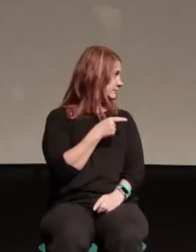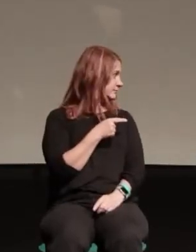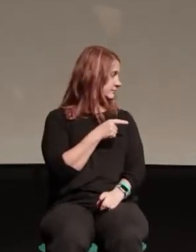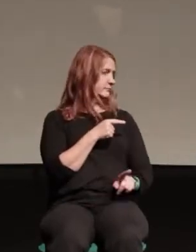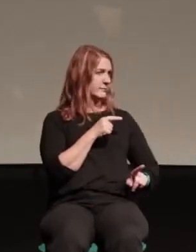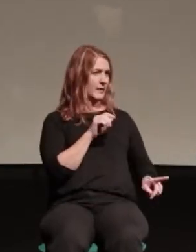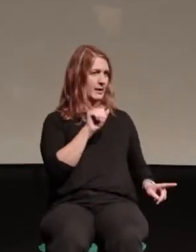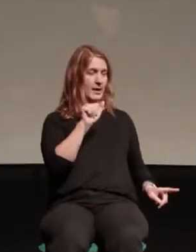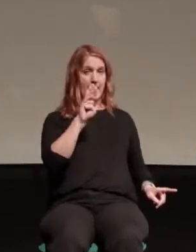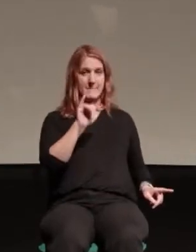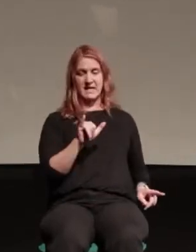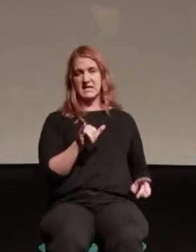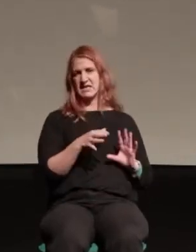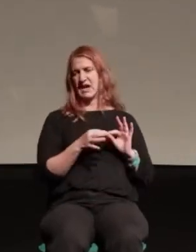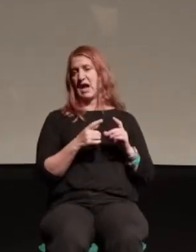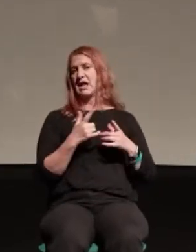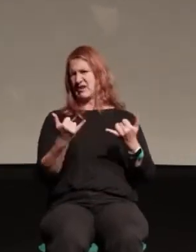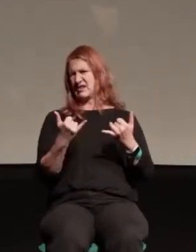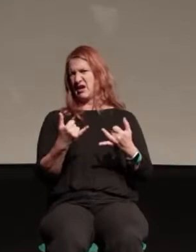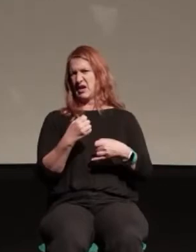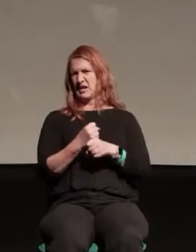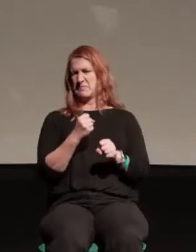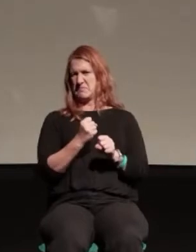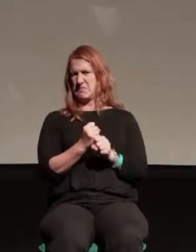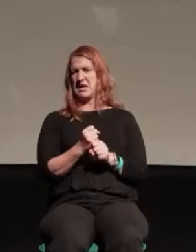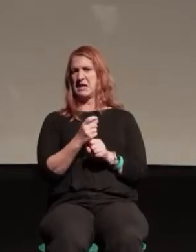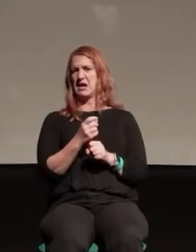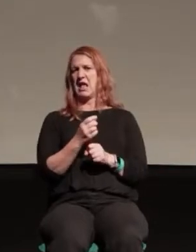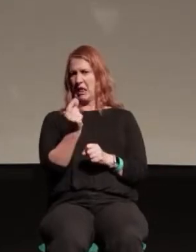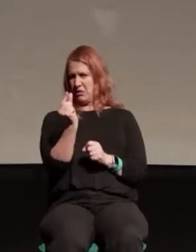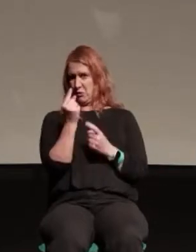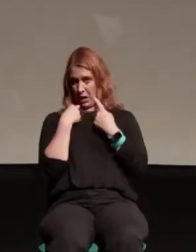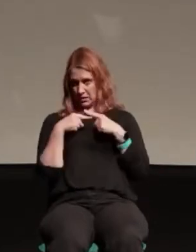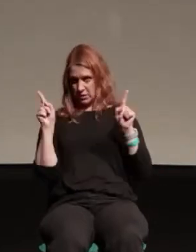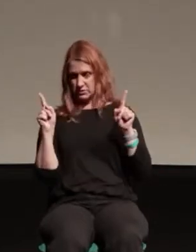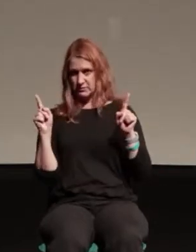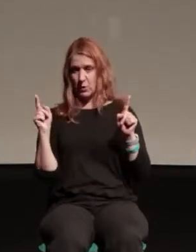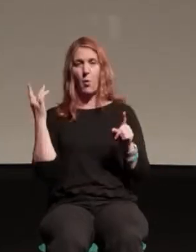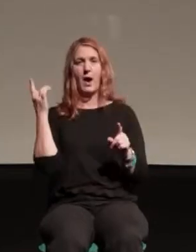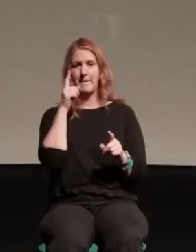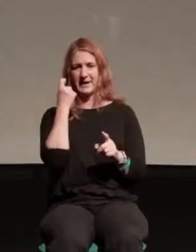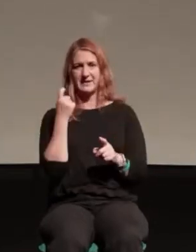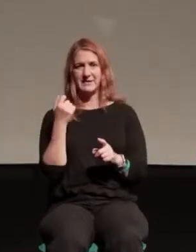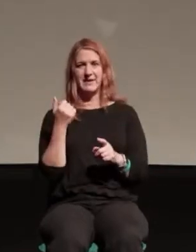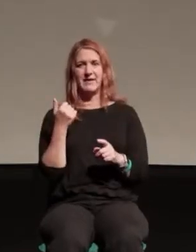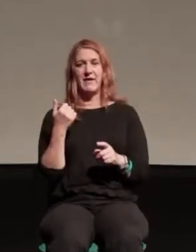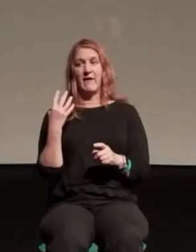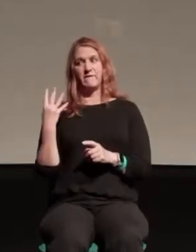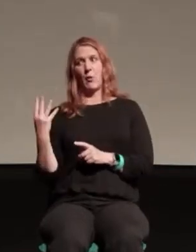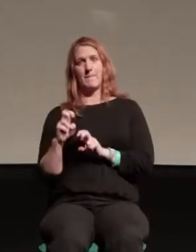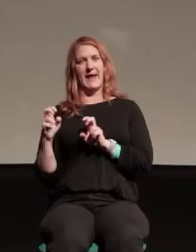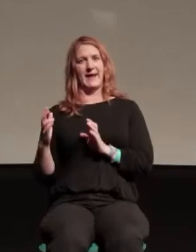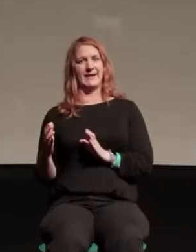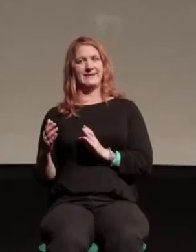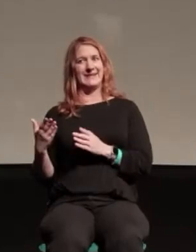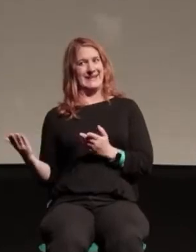going to just make a little bit of a logistics announcement. because we have all four of our esteemed panelists here with